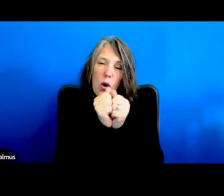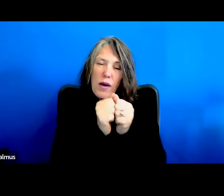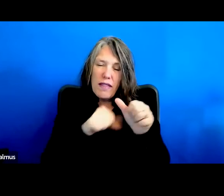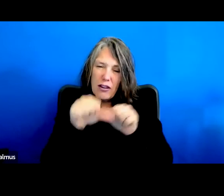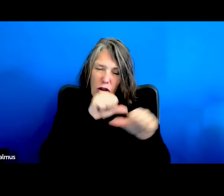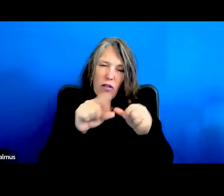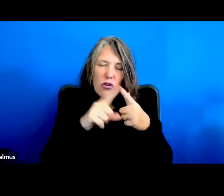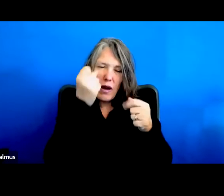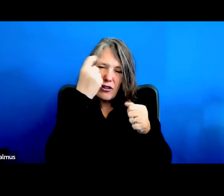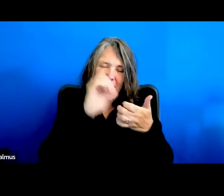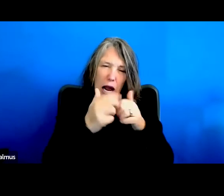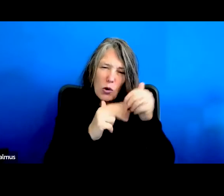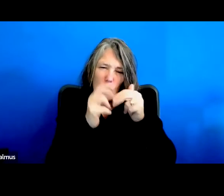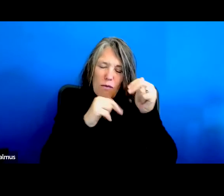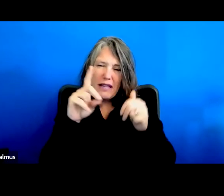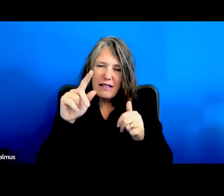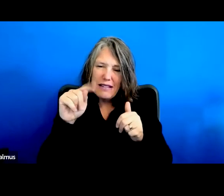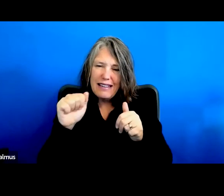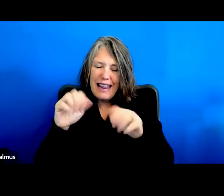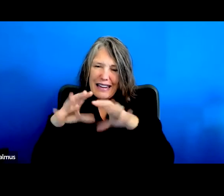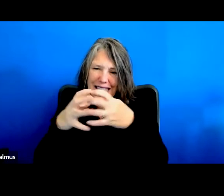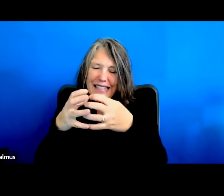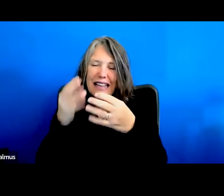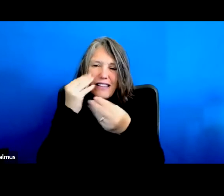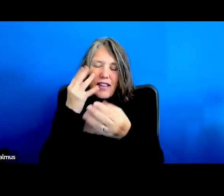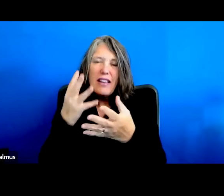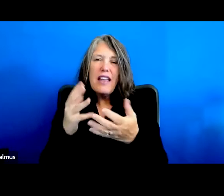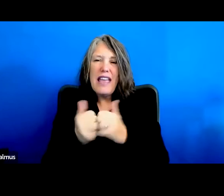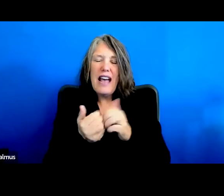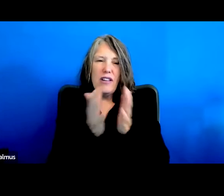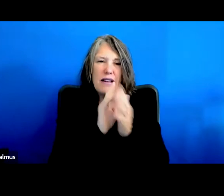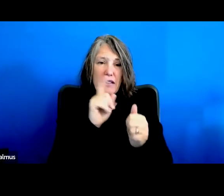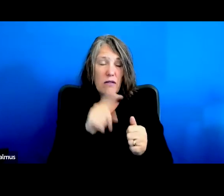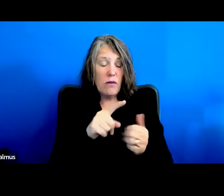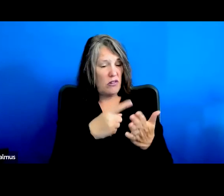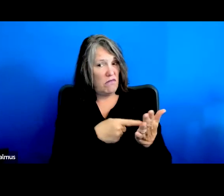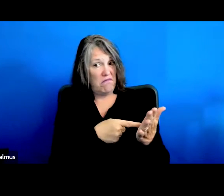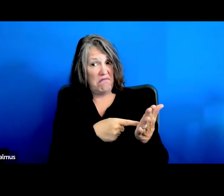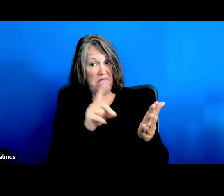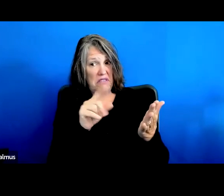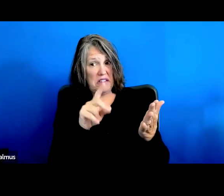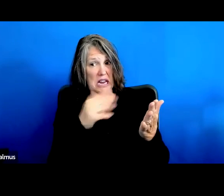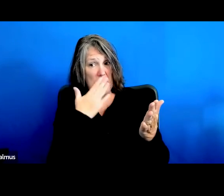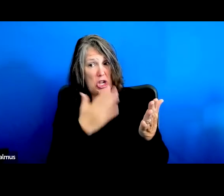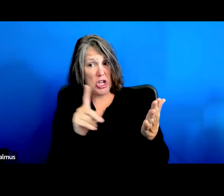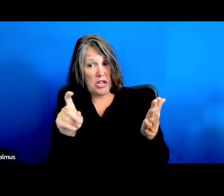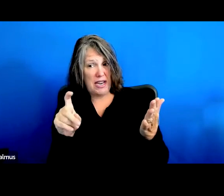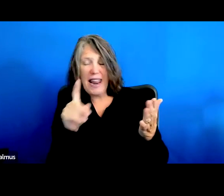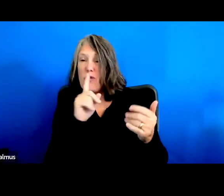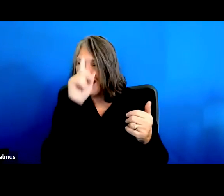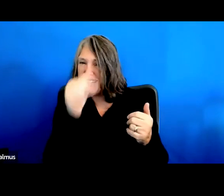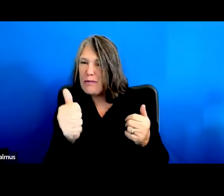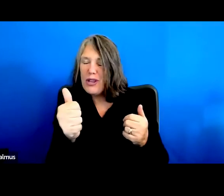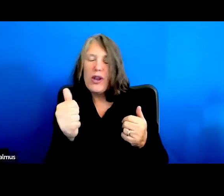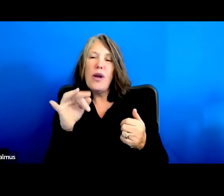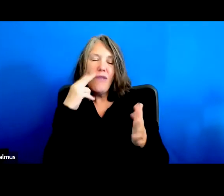right? How do you start to ask those questions about, like, is this data any good? And it's honestly going to be up to you. If you look into that